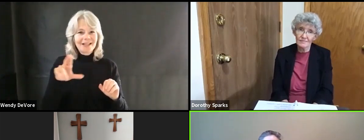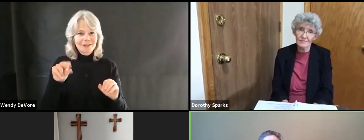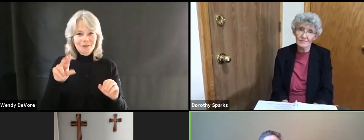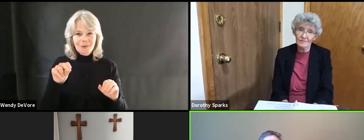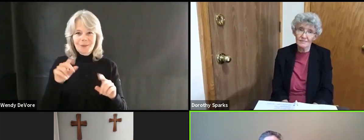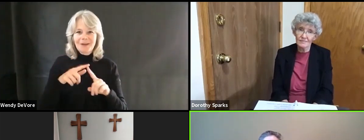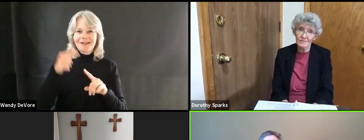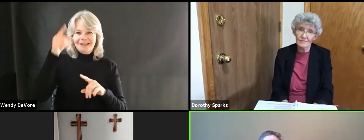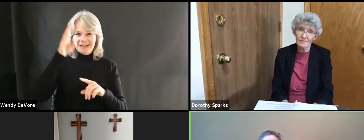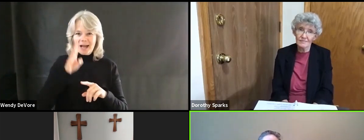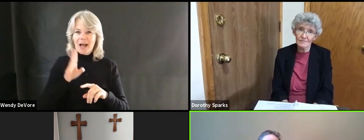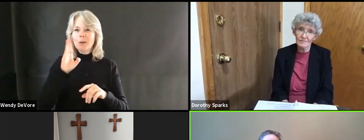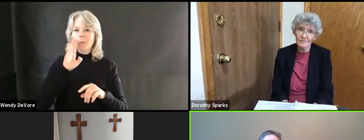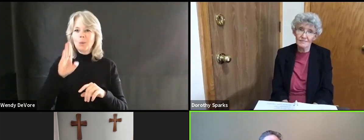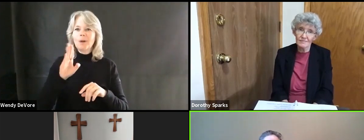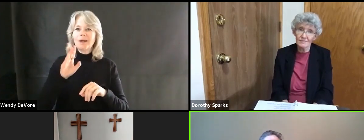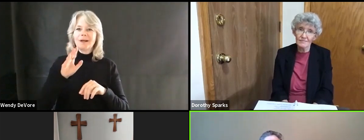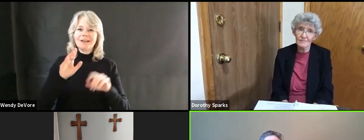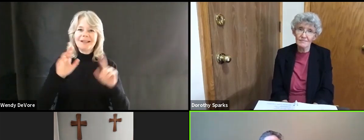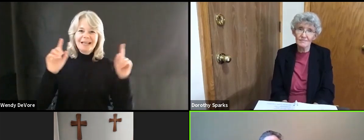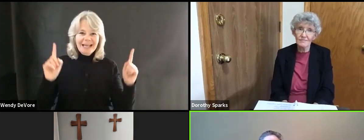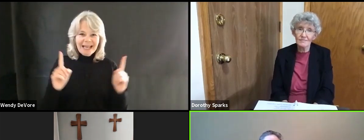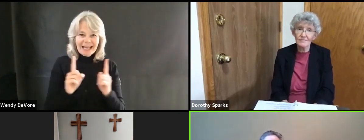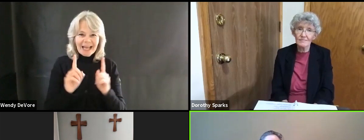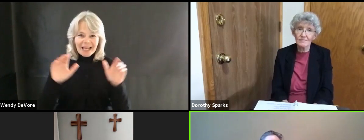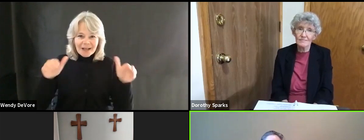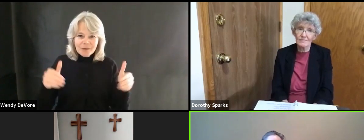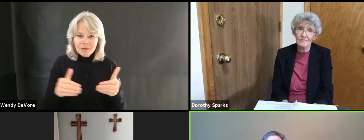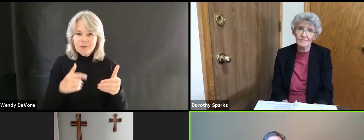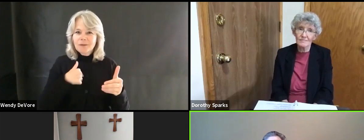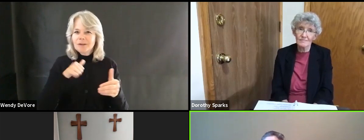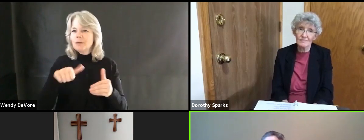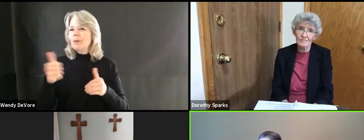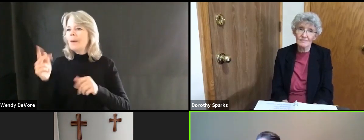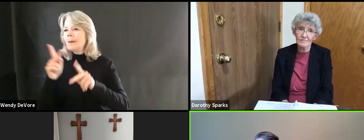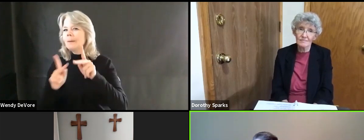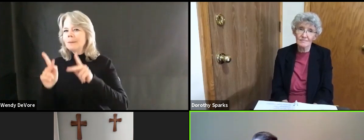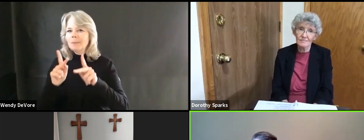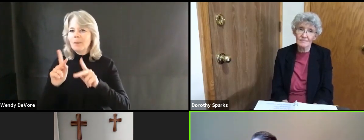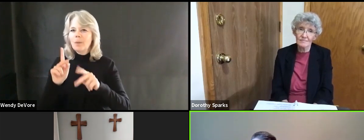introduces us to others. God places us where we are needed.